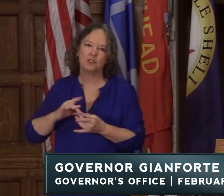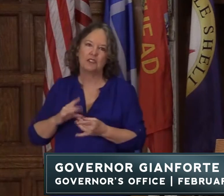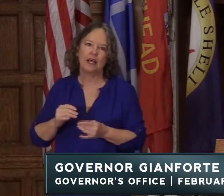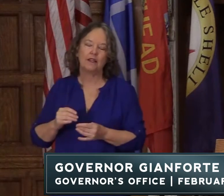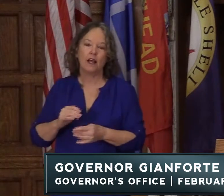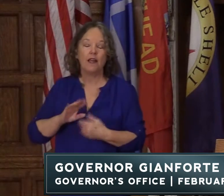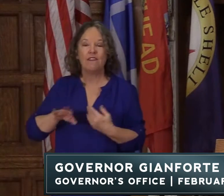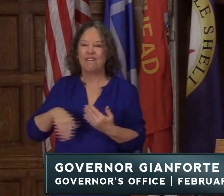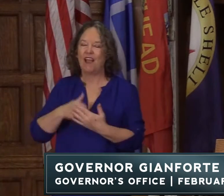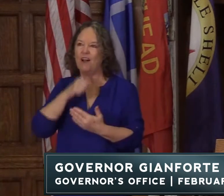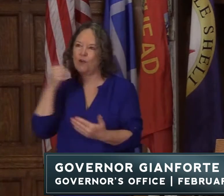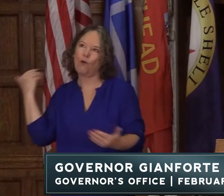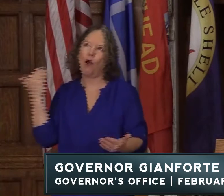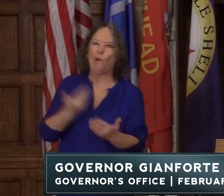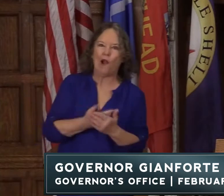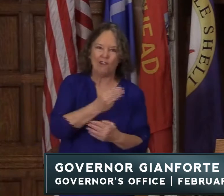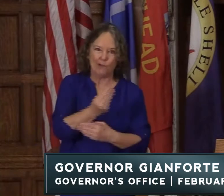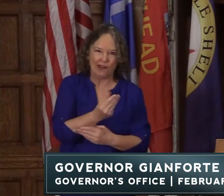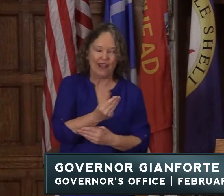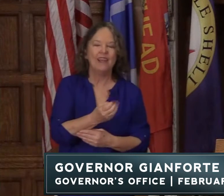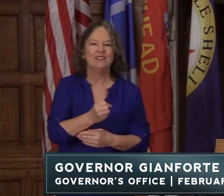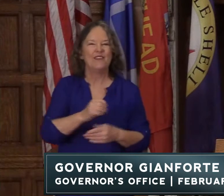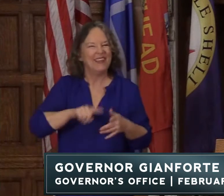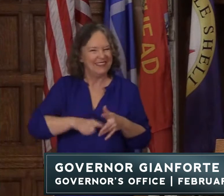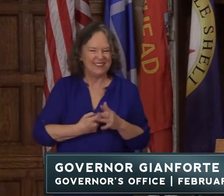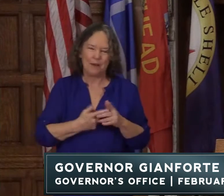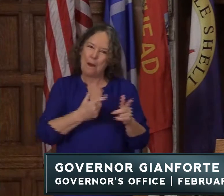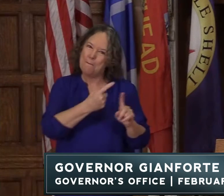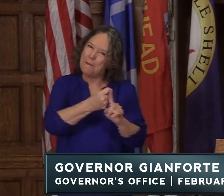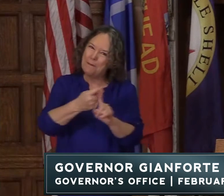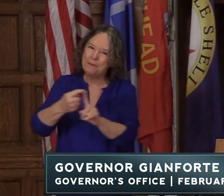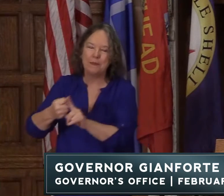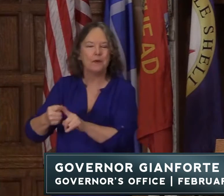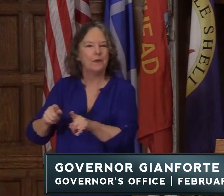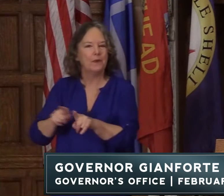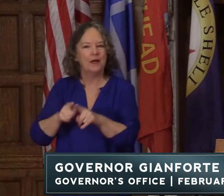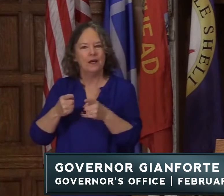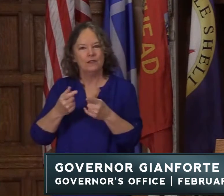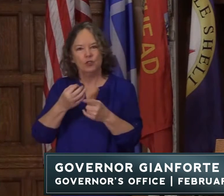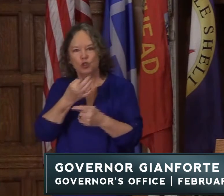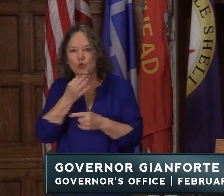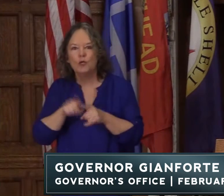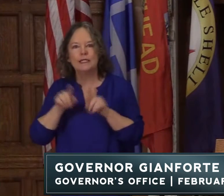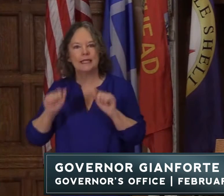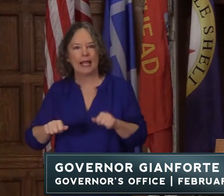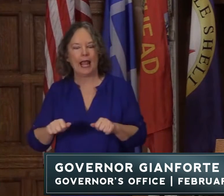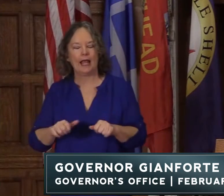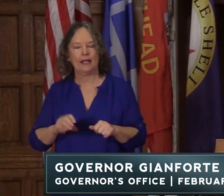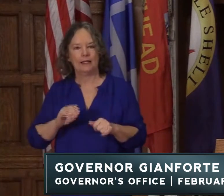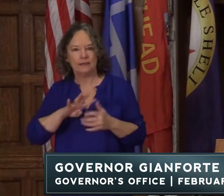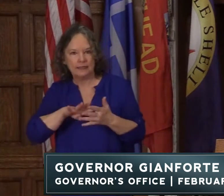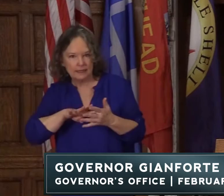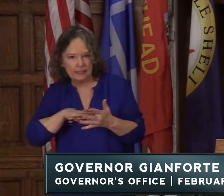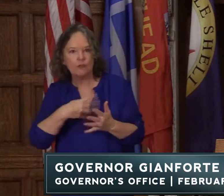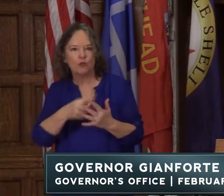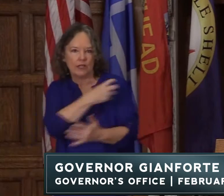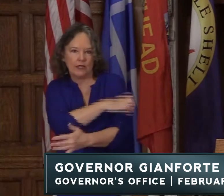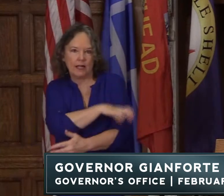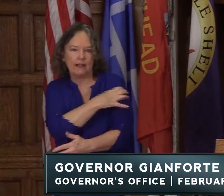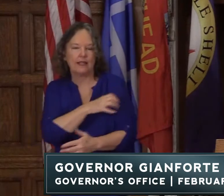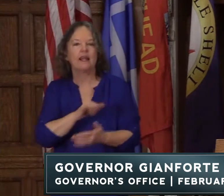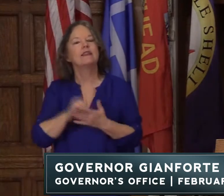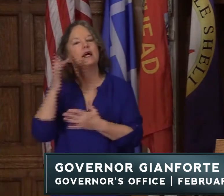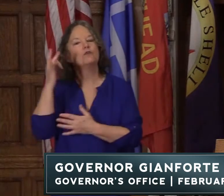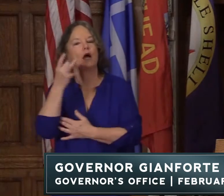they all don't get here on Monday, and so they'll start administering as soon as they can get to them and schedule those clinics. So that's really the reason for the